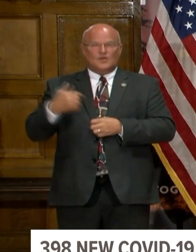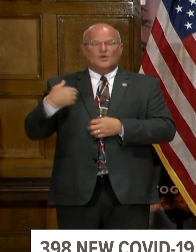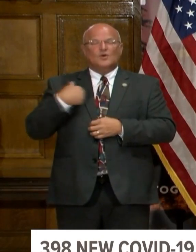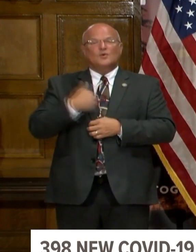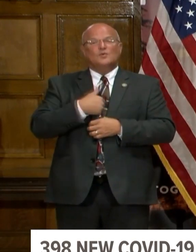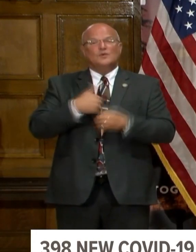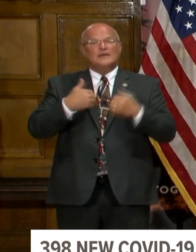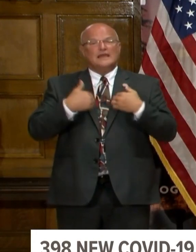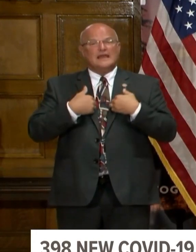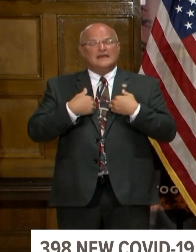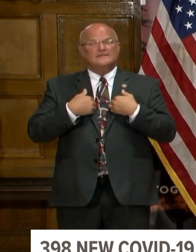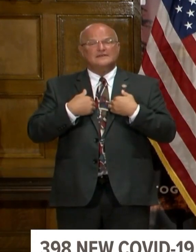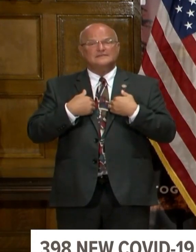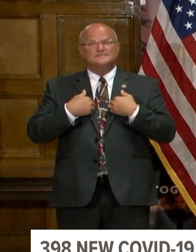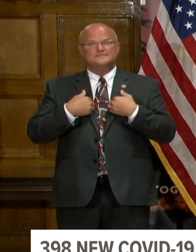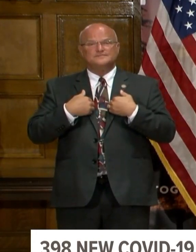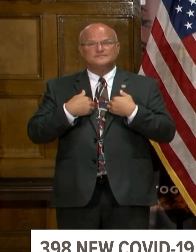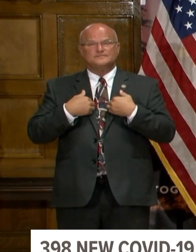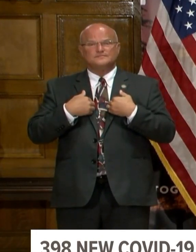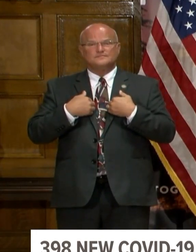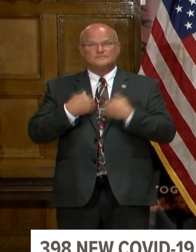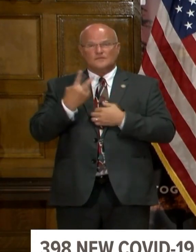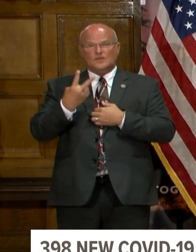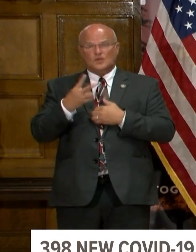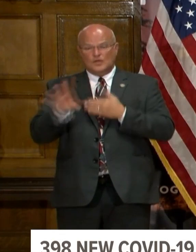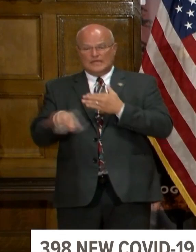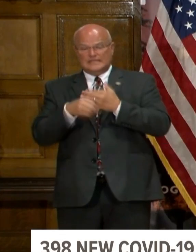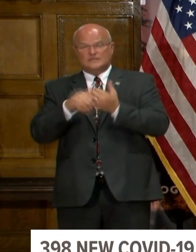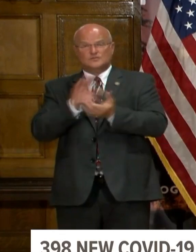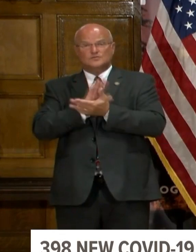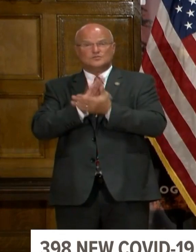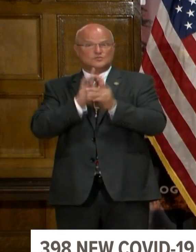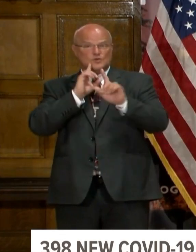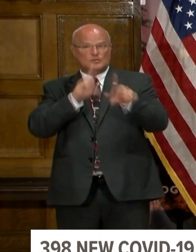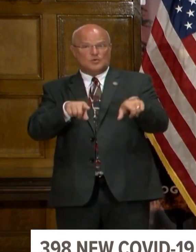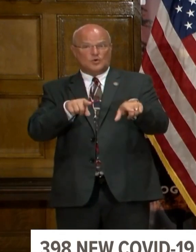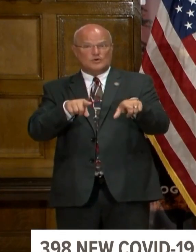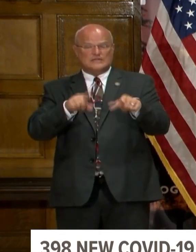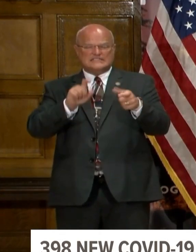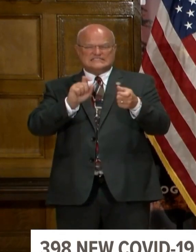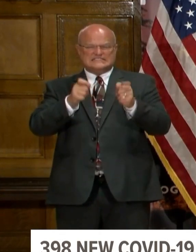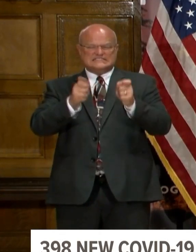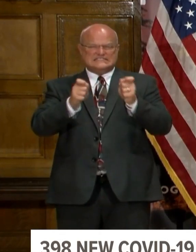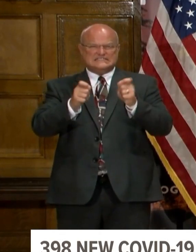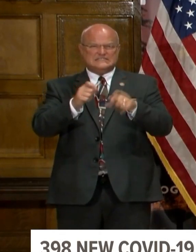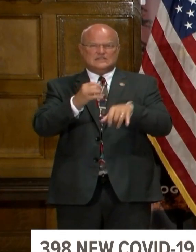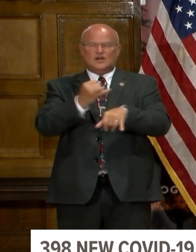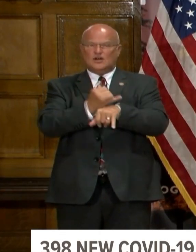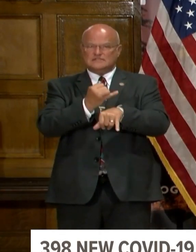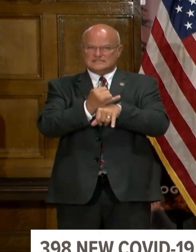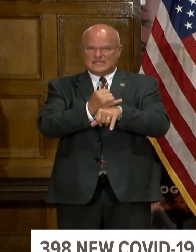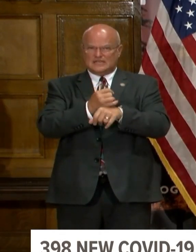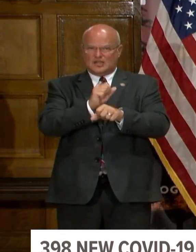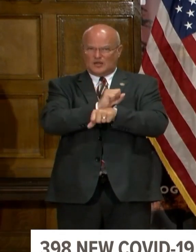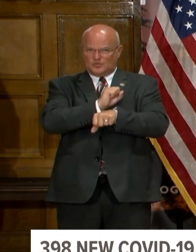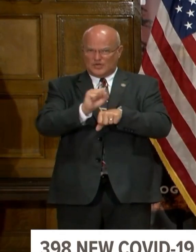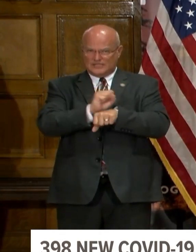We have only had 2 additional schools report the need to modify their on-site